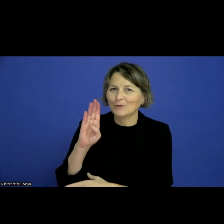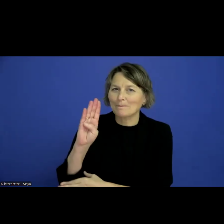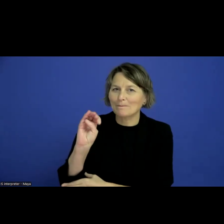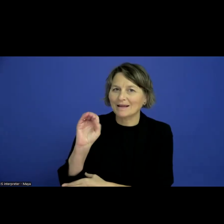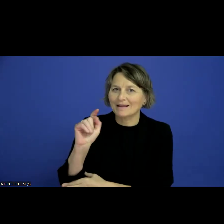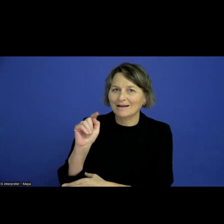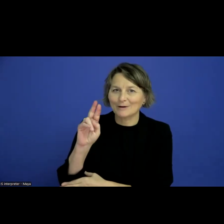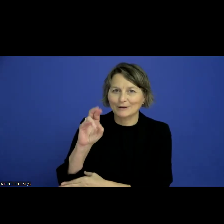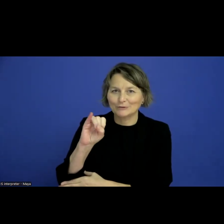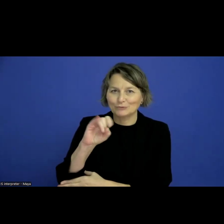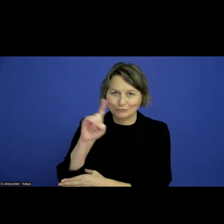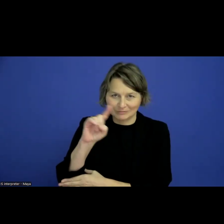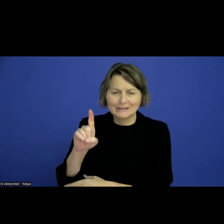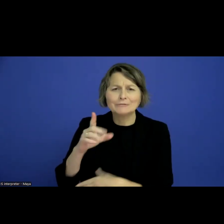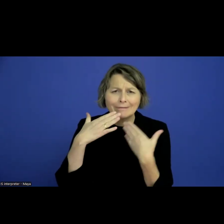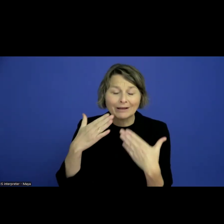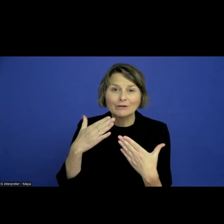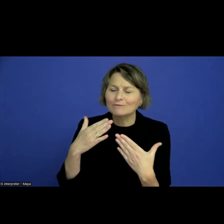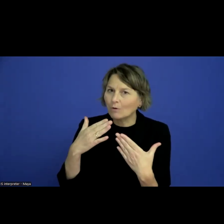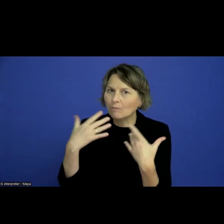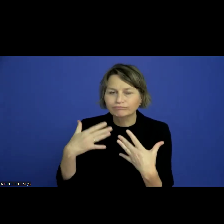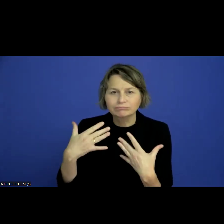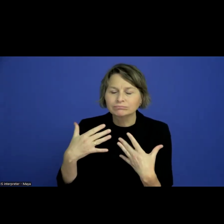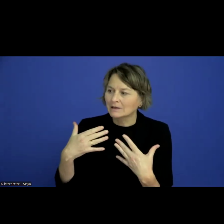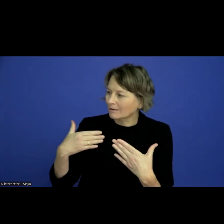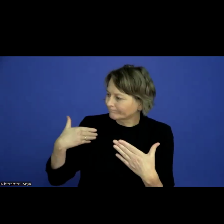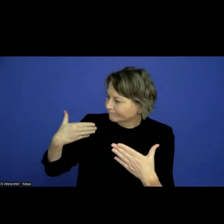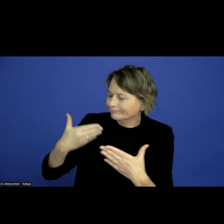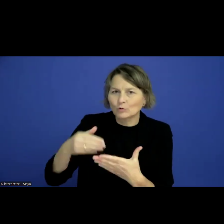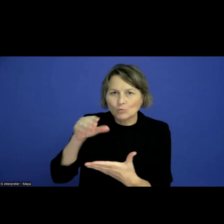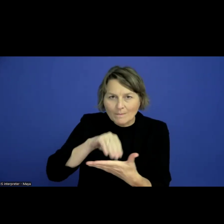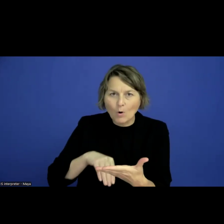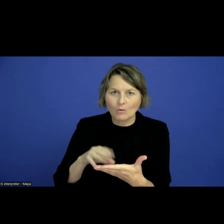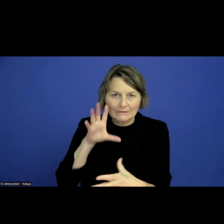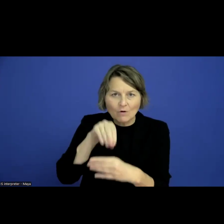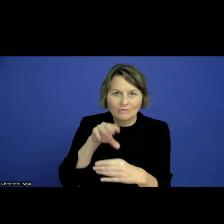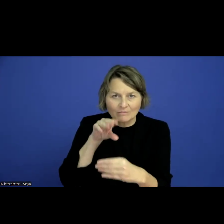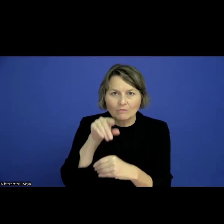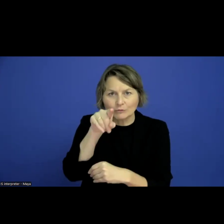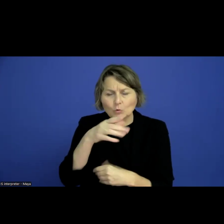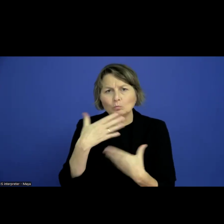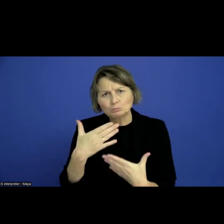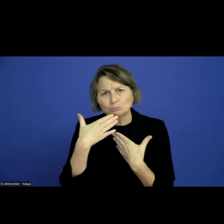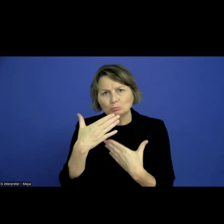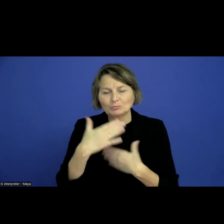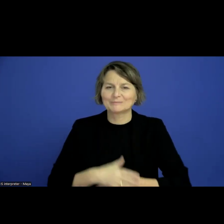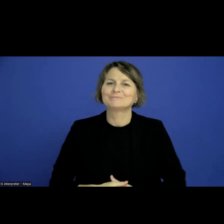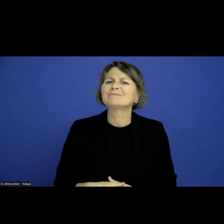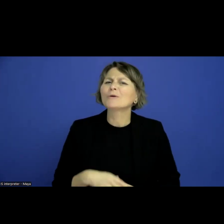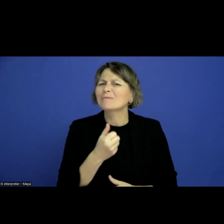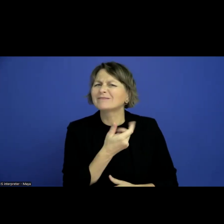the development of the report. And as you said, now we will hear from some of the companies that we had involved in the production of that